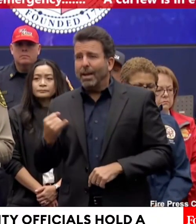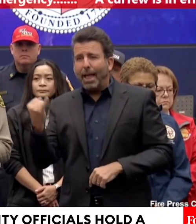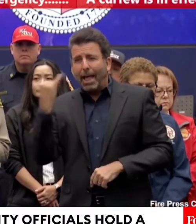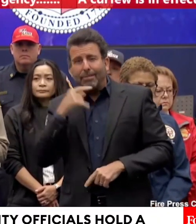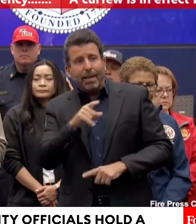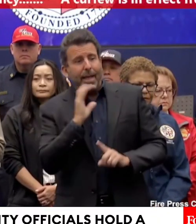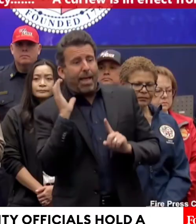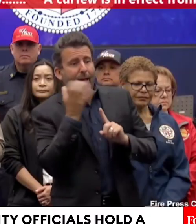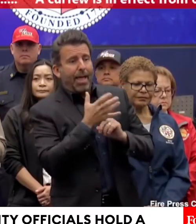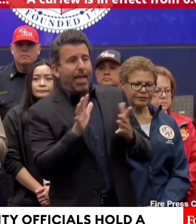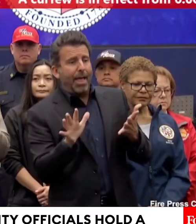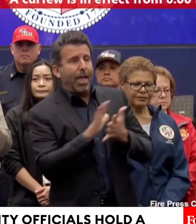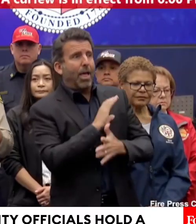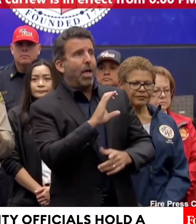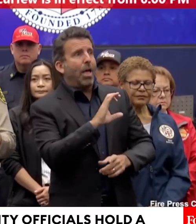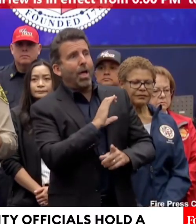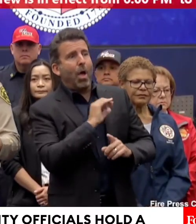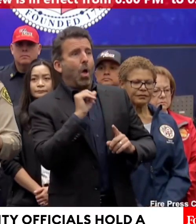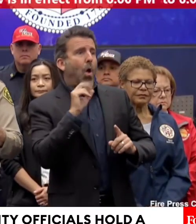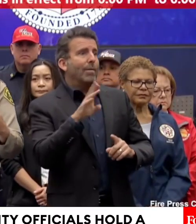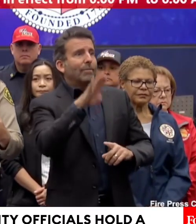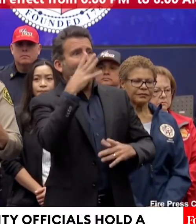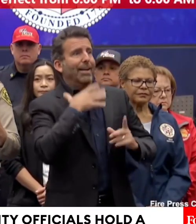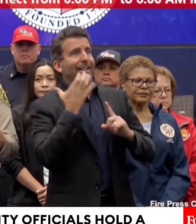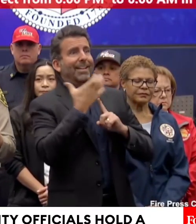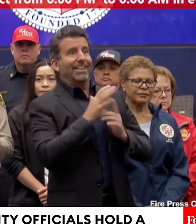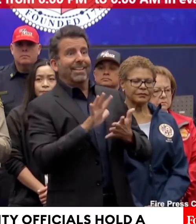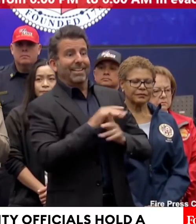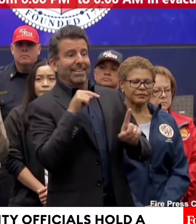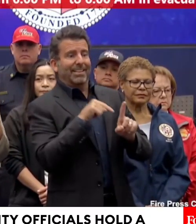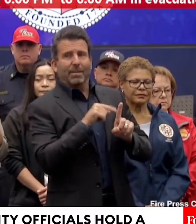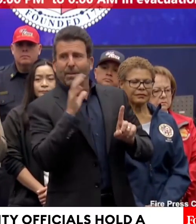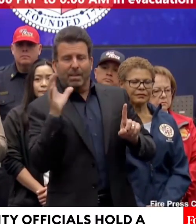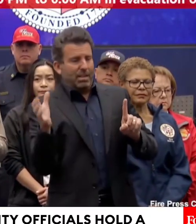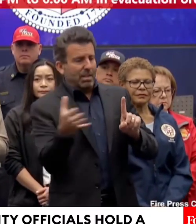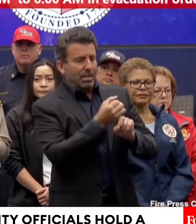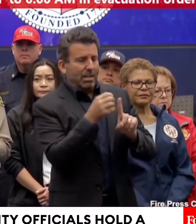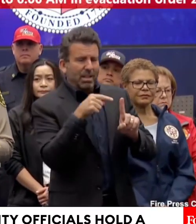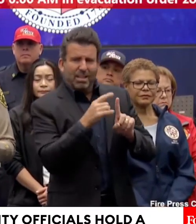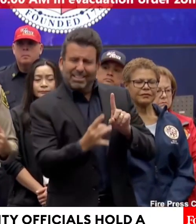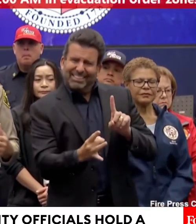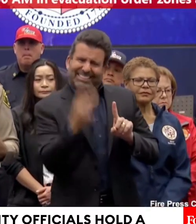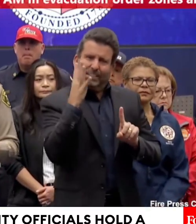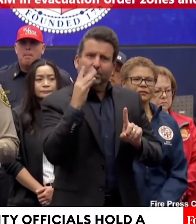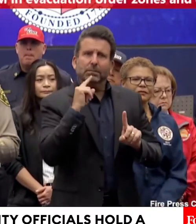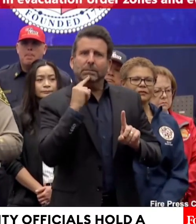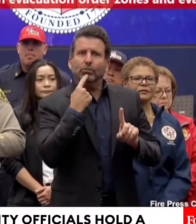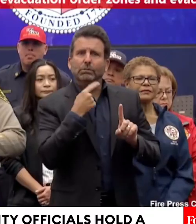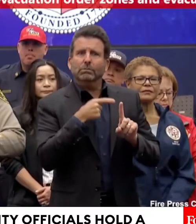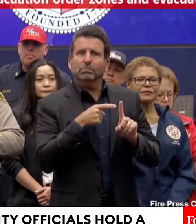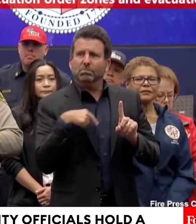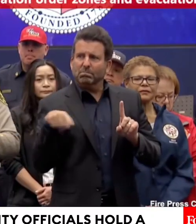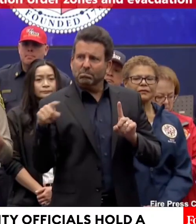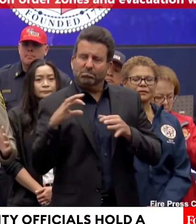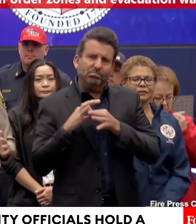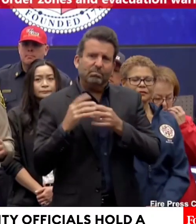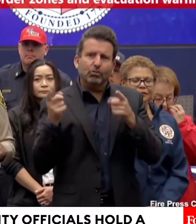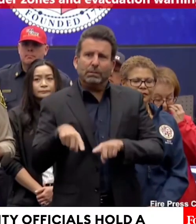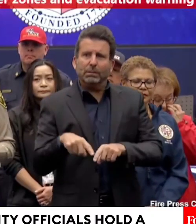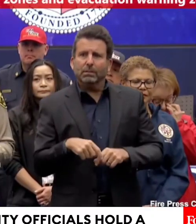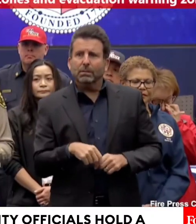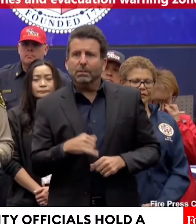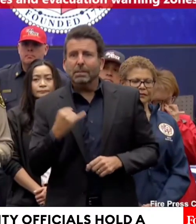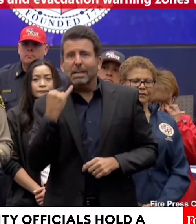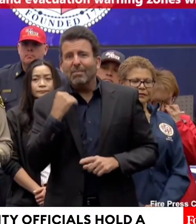very difficult time, whether it is a burglary or it is some kind of white-collar crime and a scam or